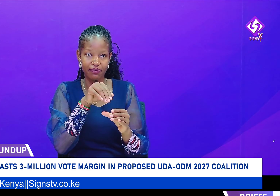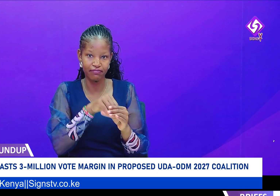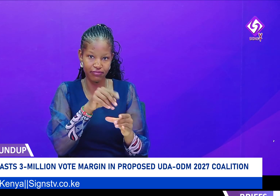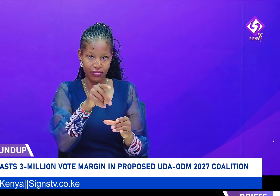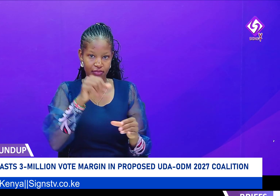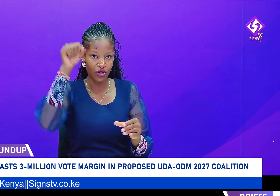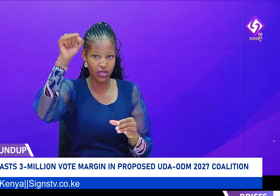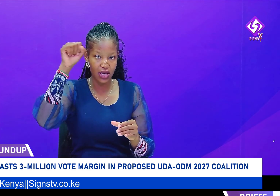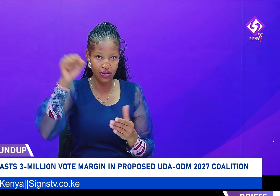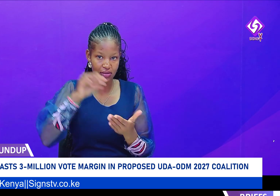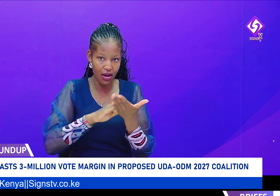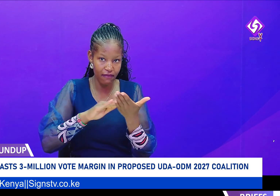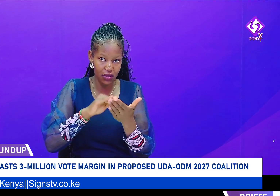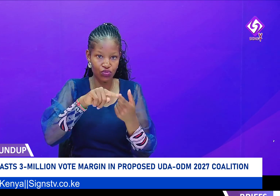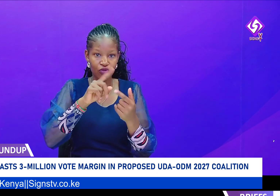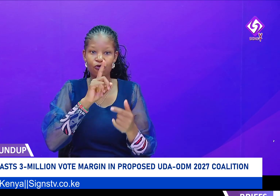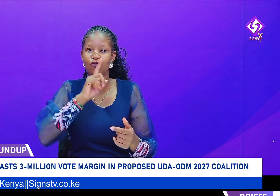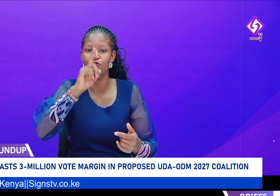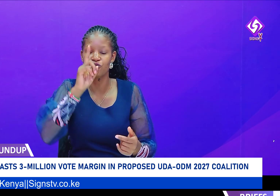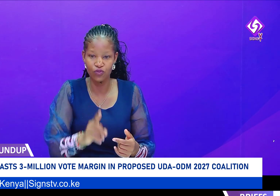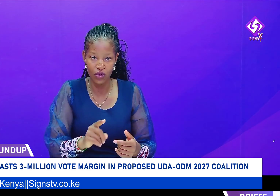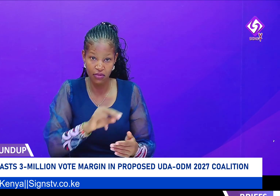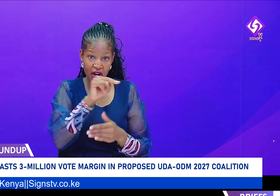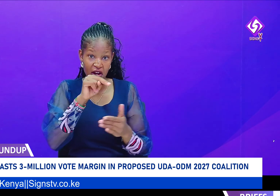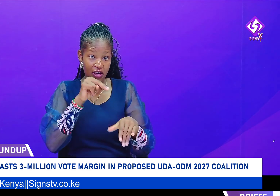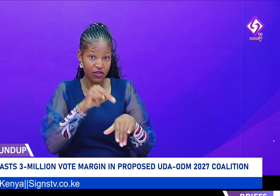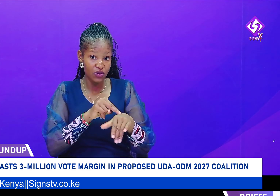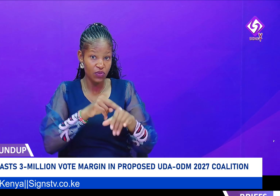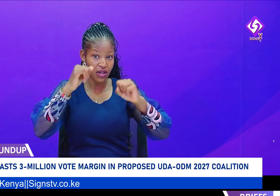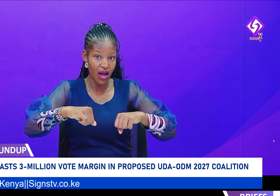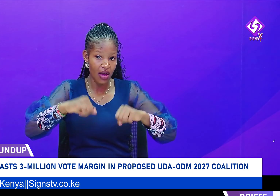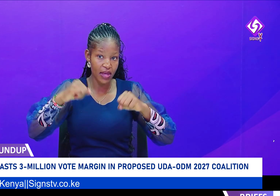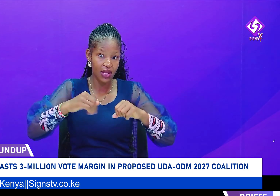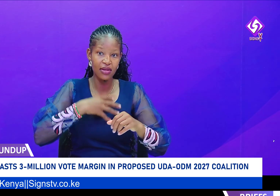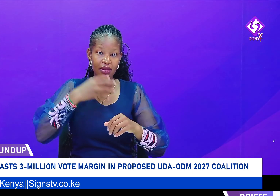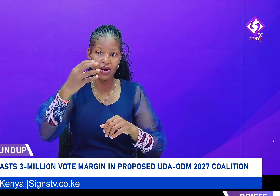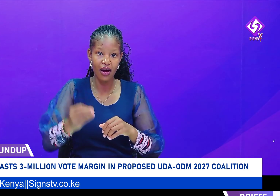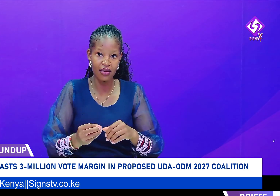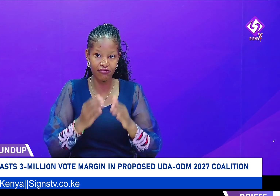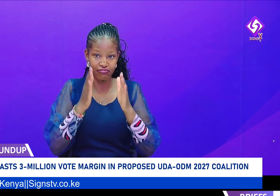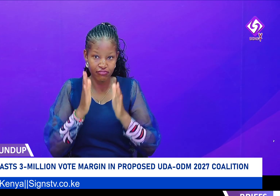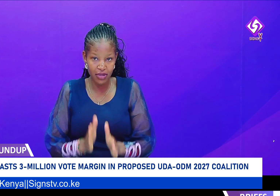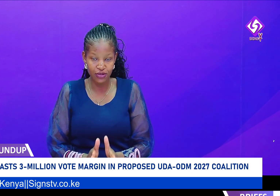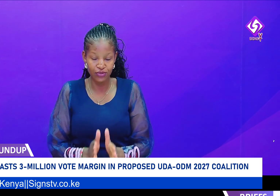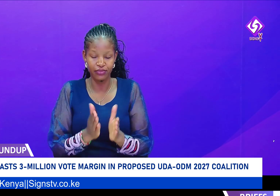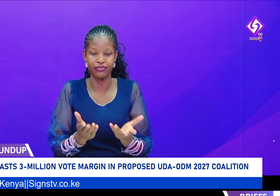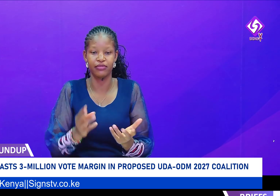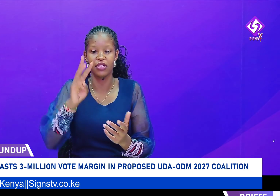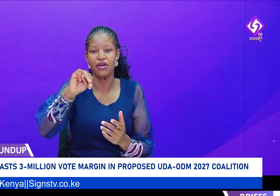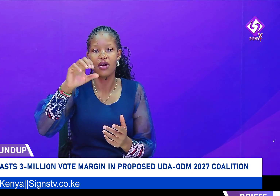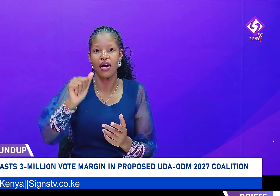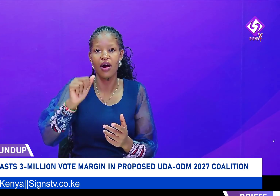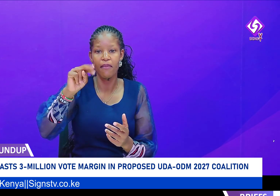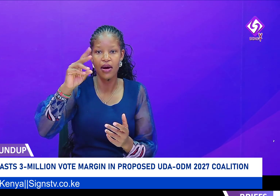200,000 vote margin in the 2022 election necessitated a broader, more inclusive